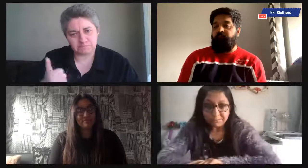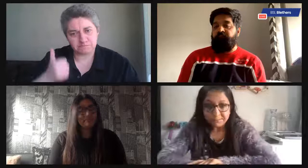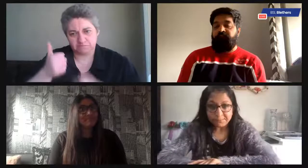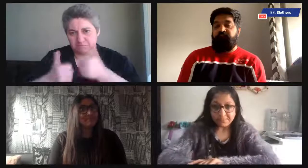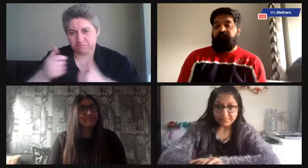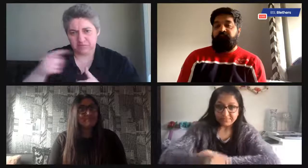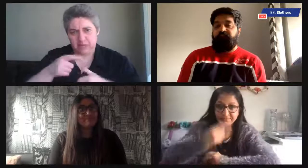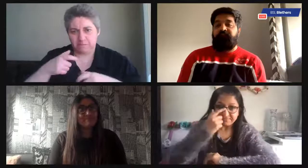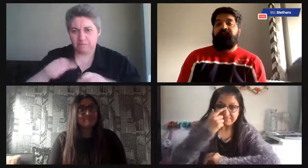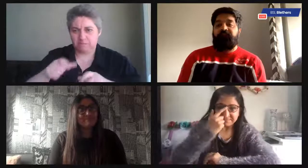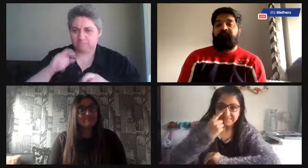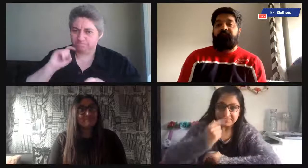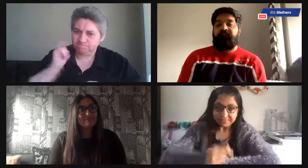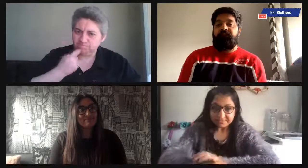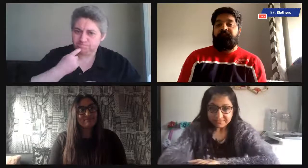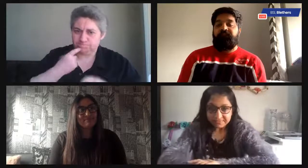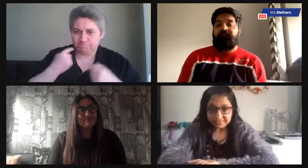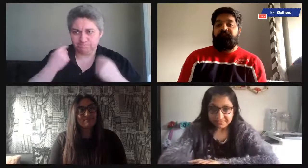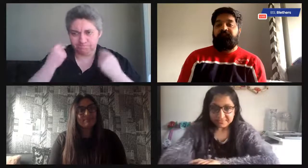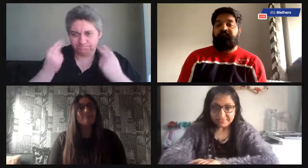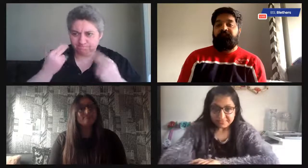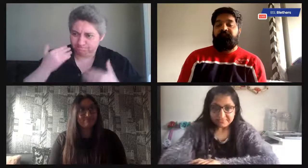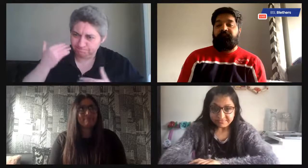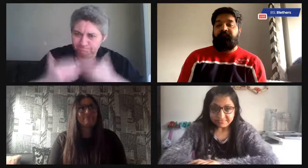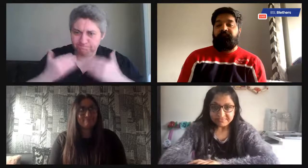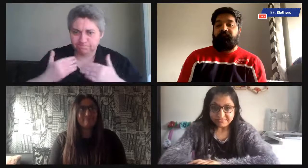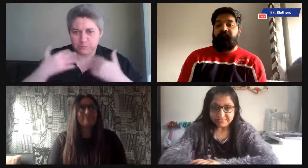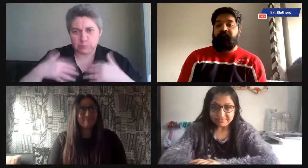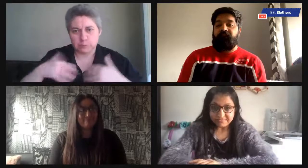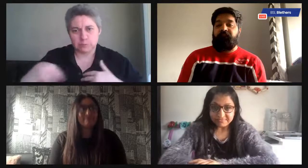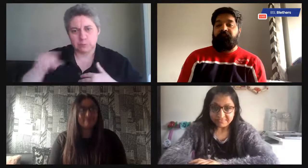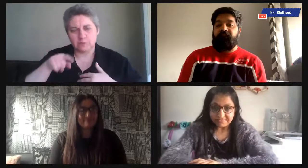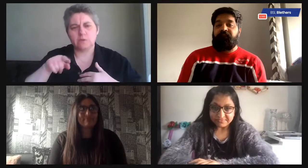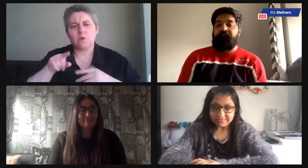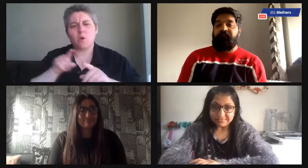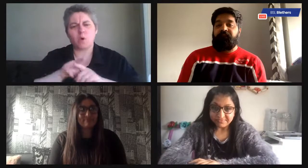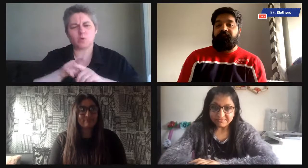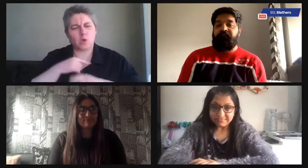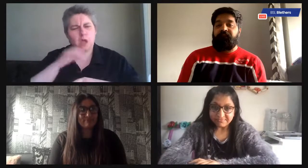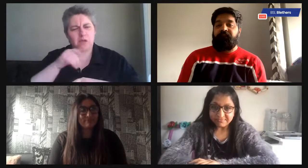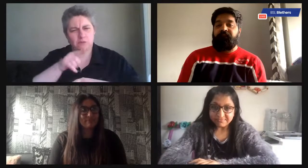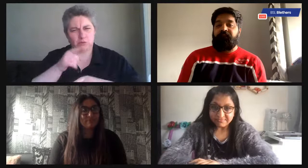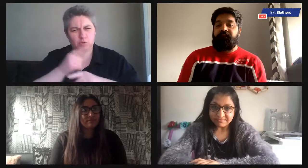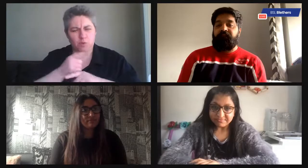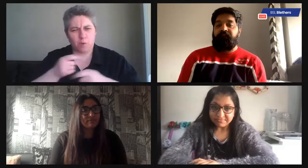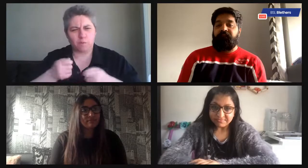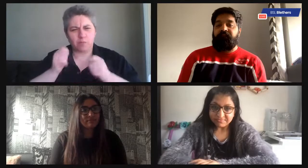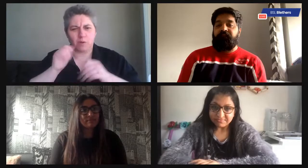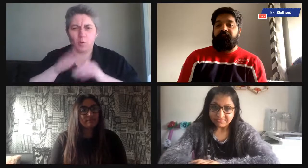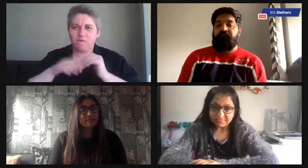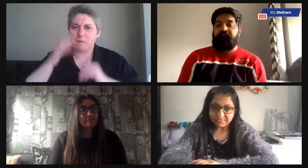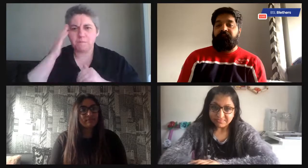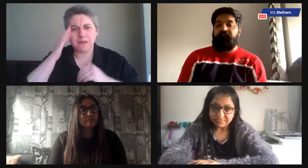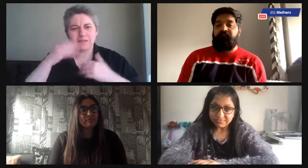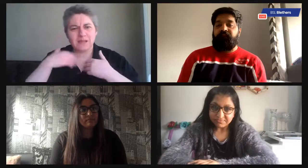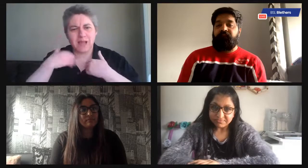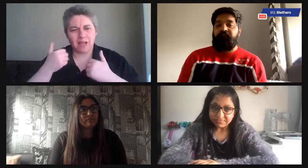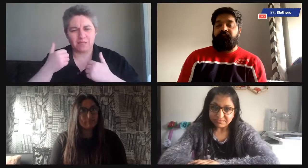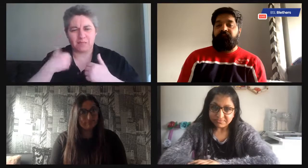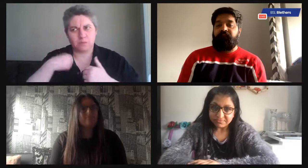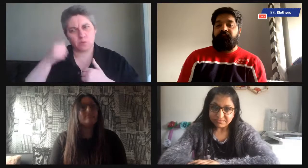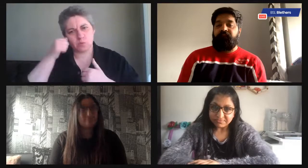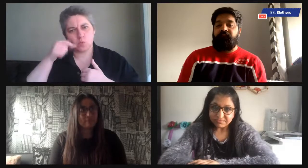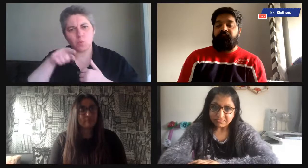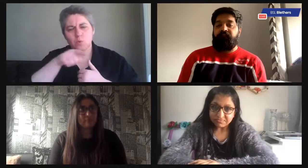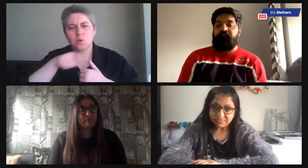that there's a companionship, it will help their mental health. Oh, that's so good that you were all consistent in making sure that